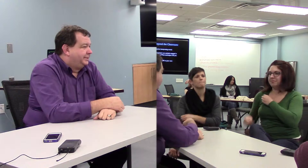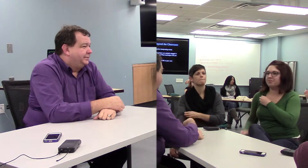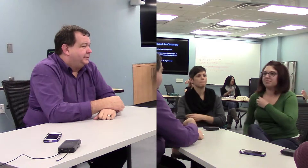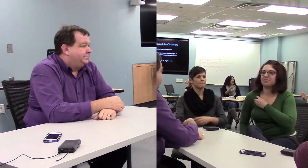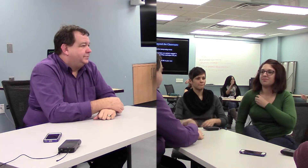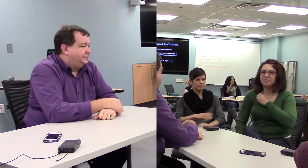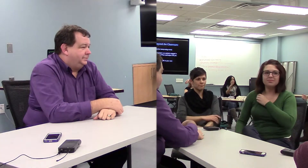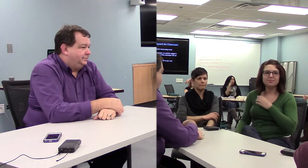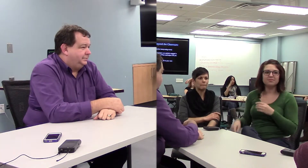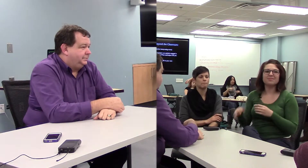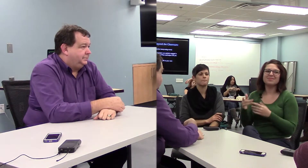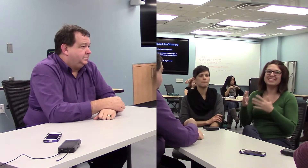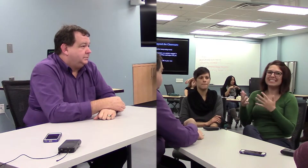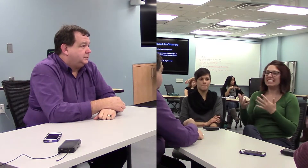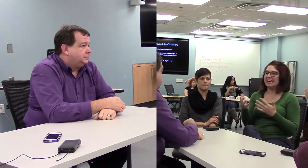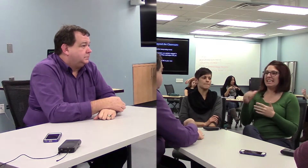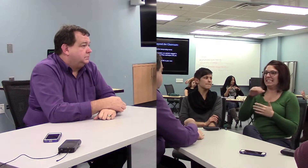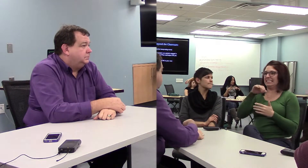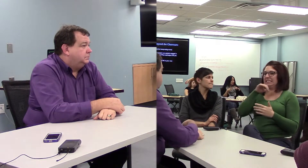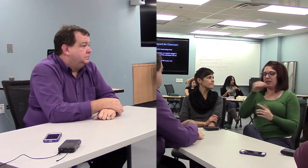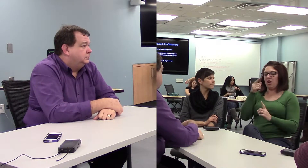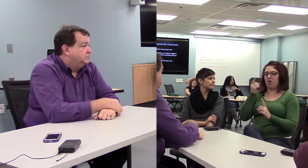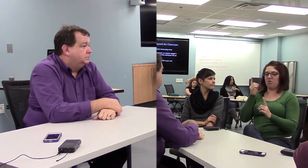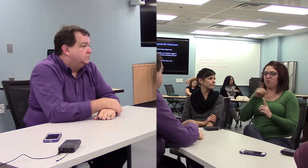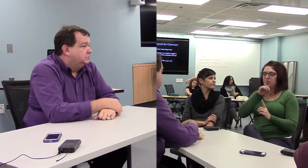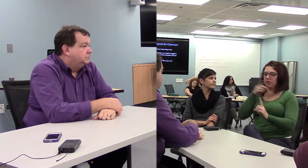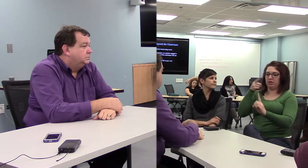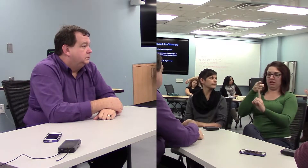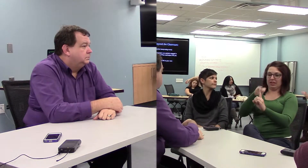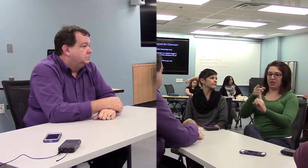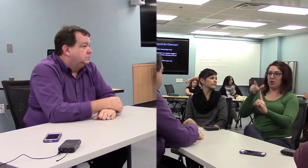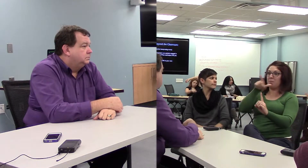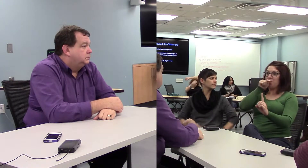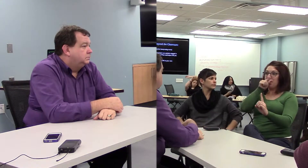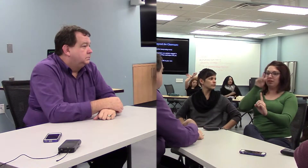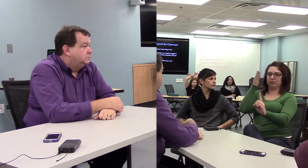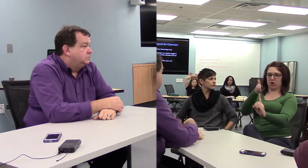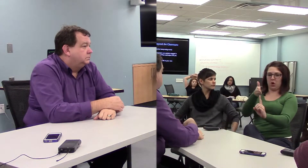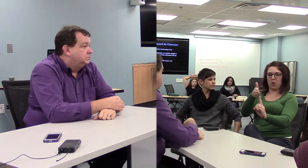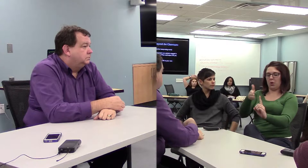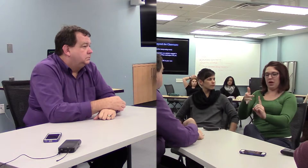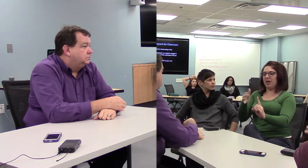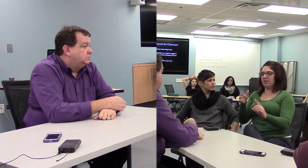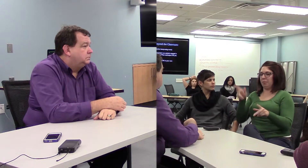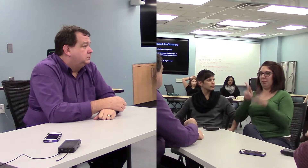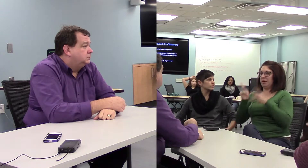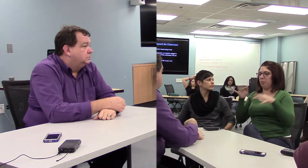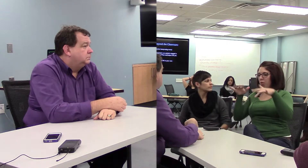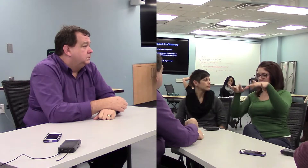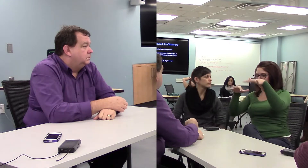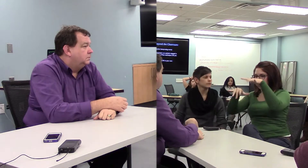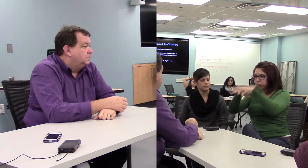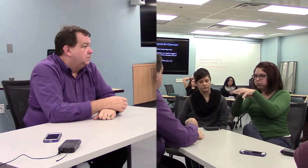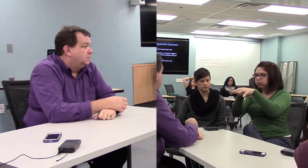Well, it's not about where the birds go, it's about where the people go. So the people go to where the birds